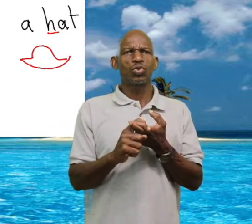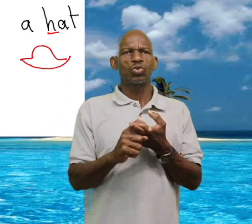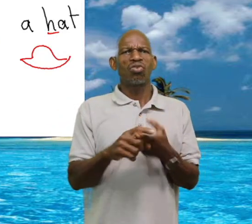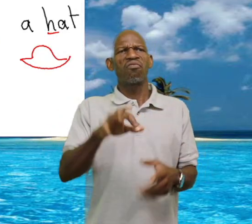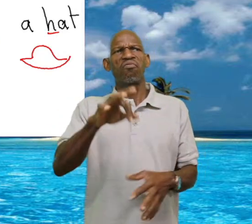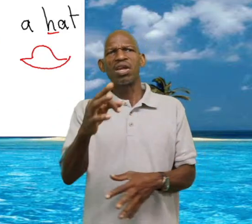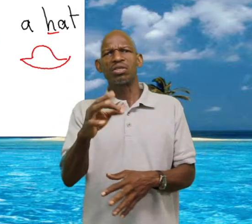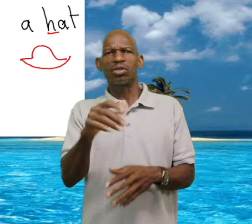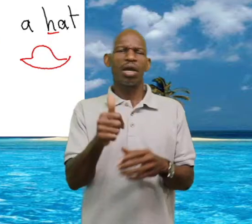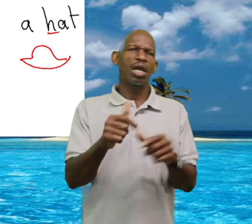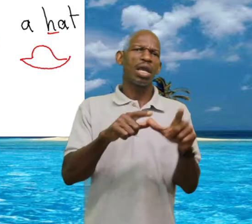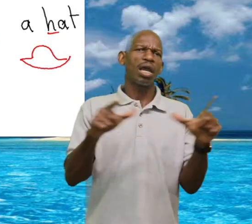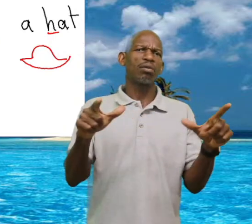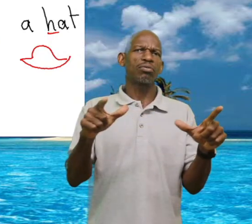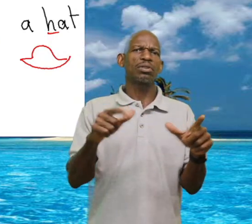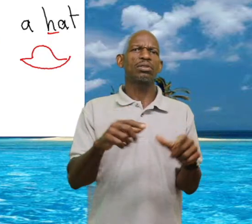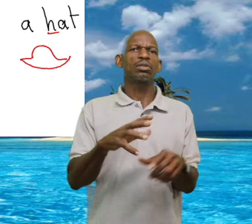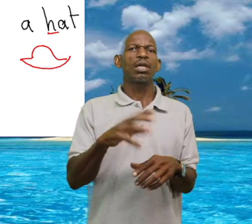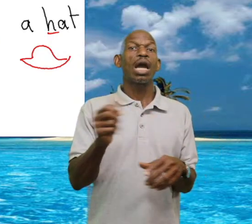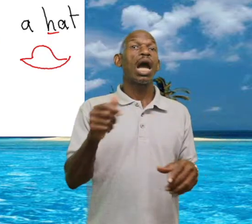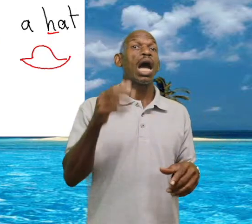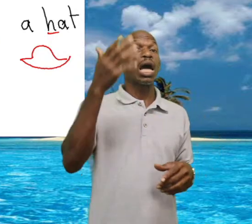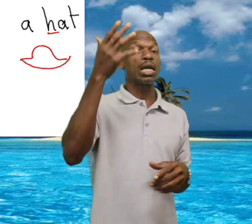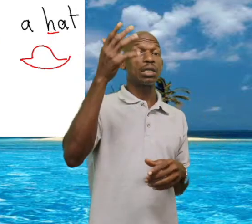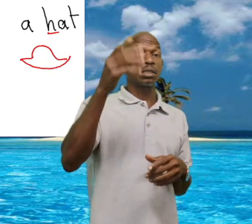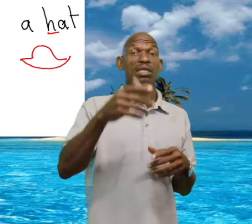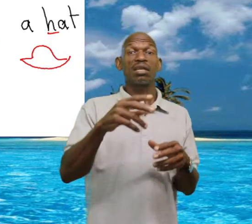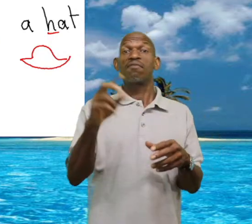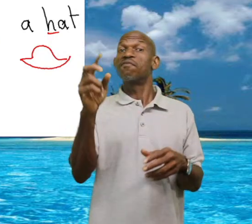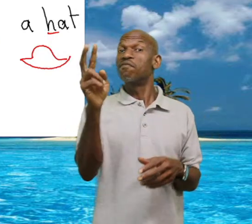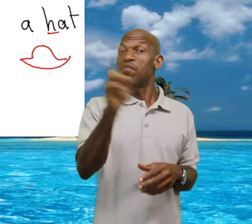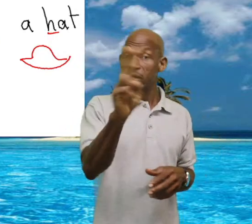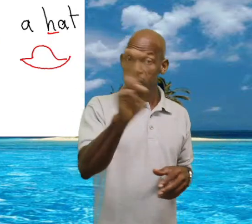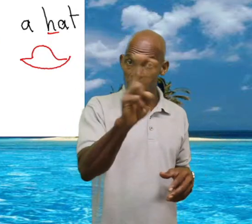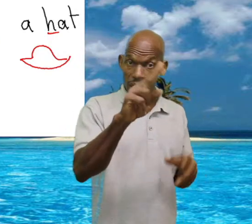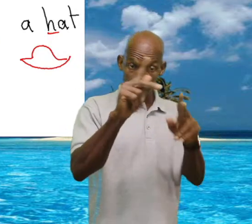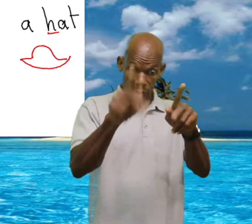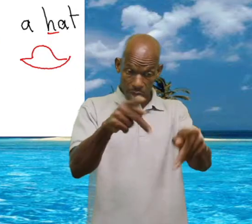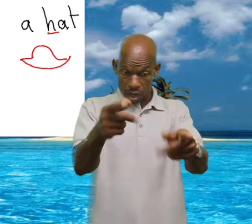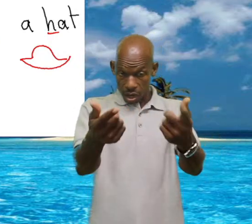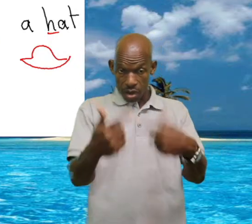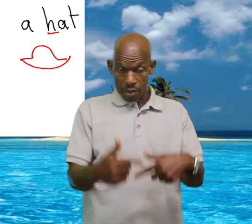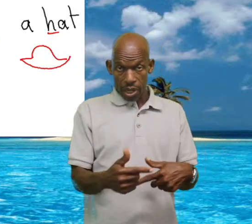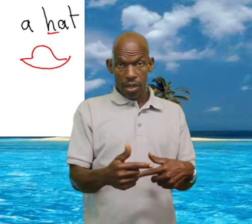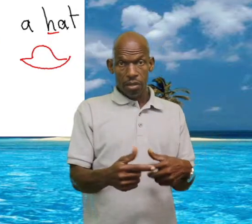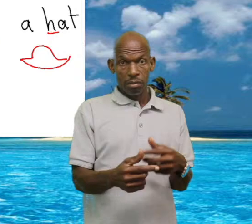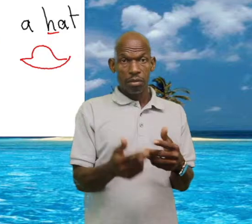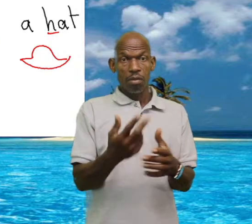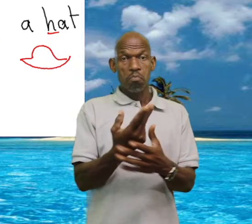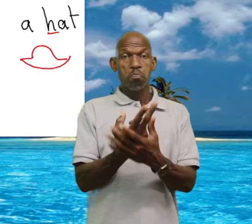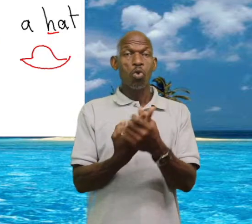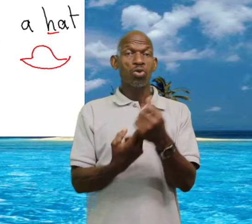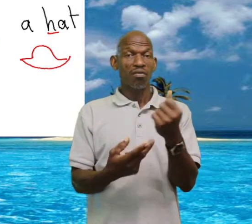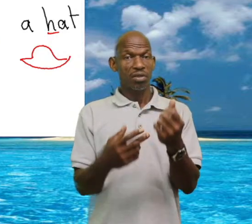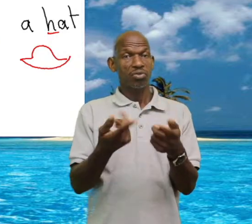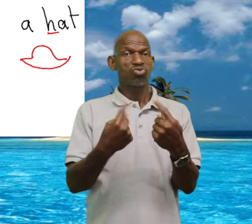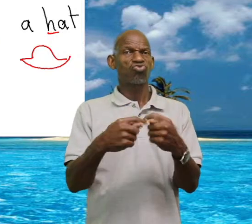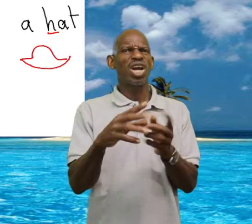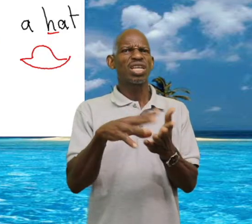they too have to learn all these rules and so on. It will be it will be challenging for both groups, because the Venezuelan, they